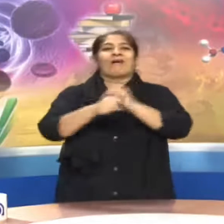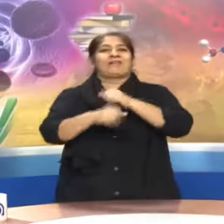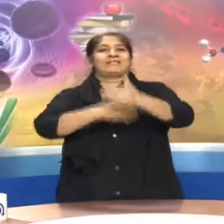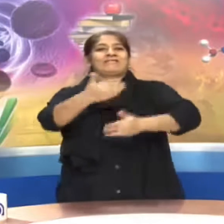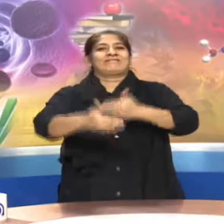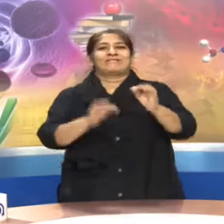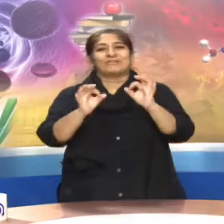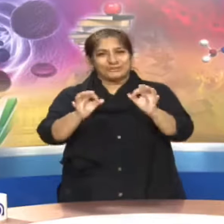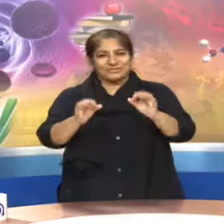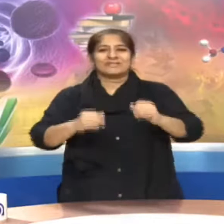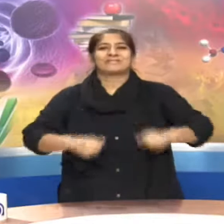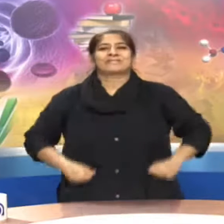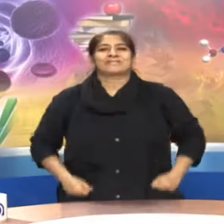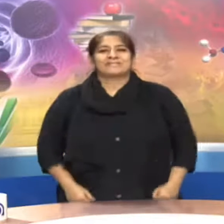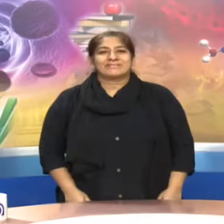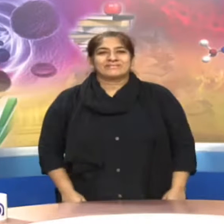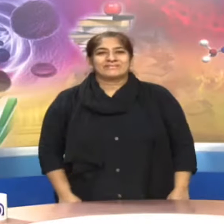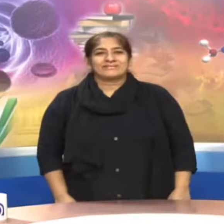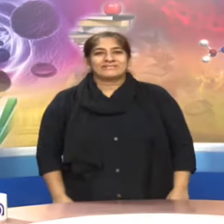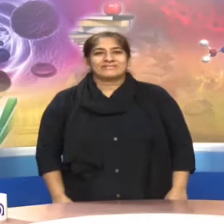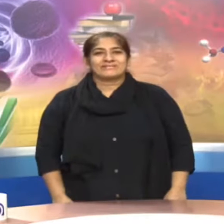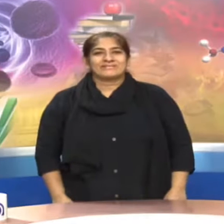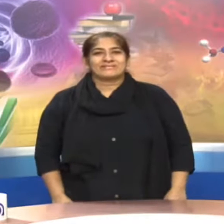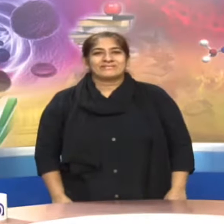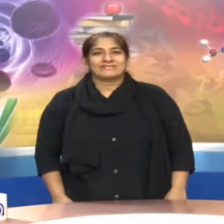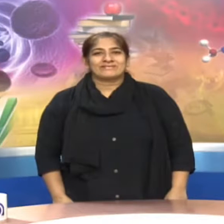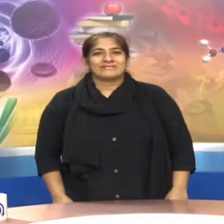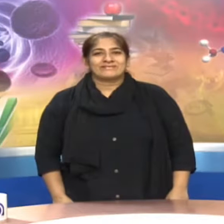smooth functioning, smooth communication.